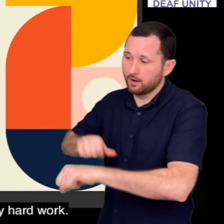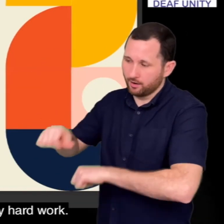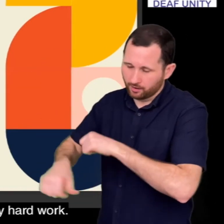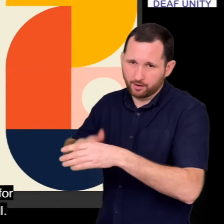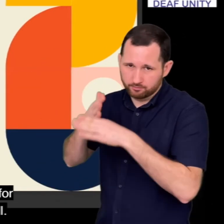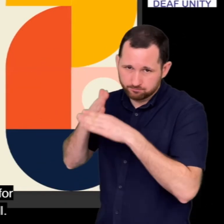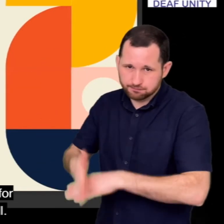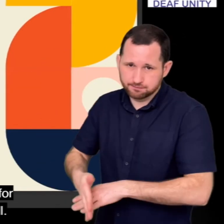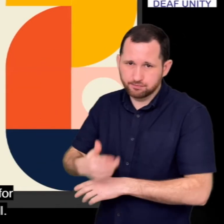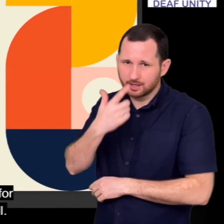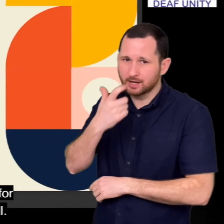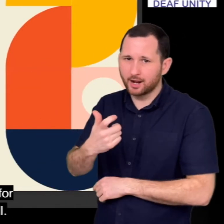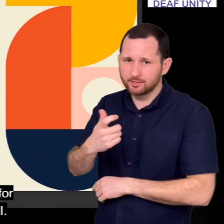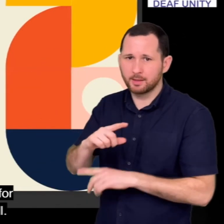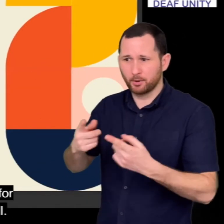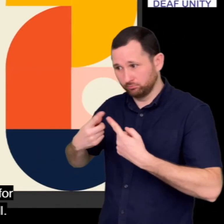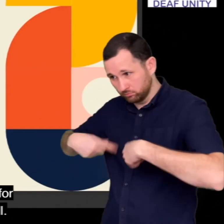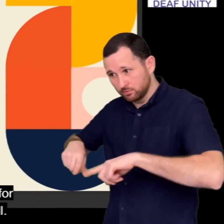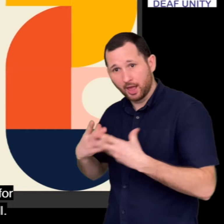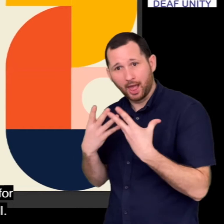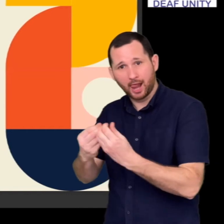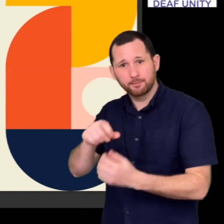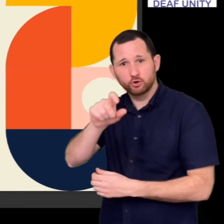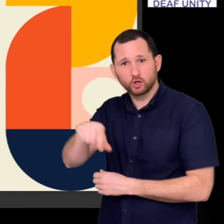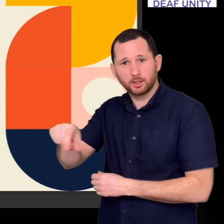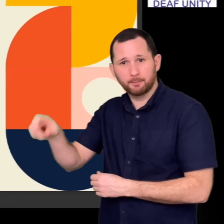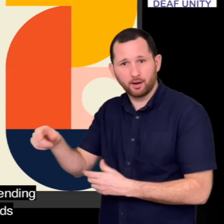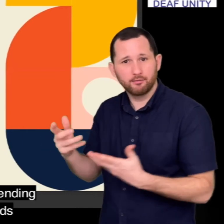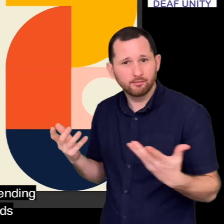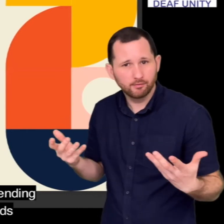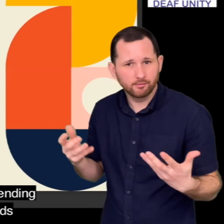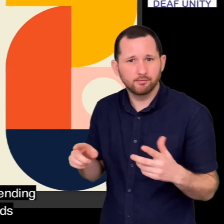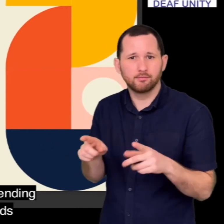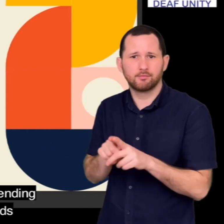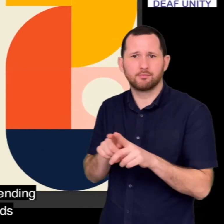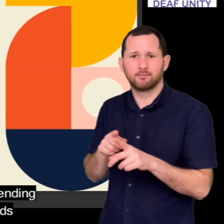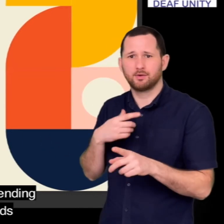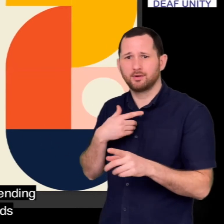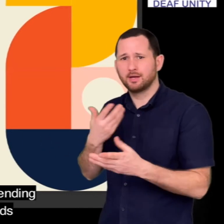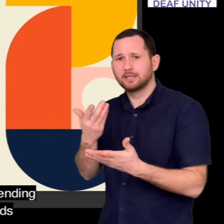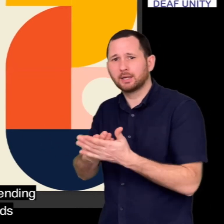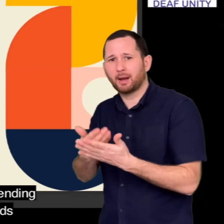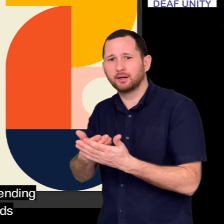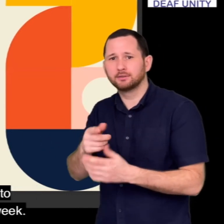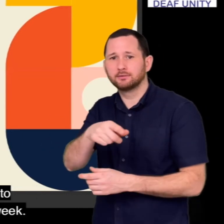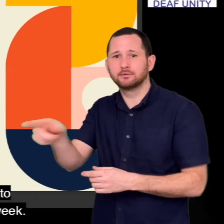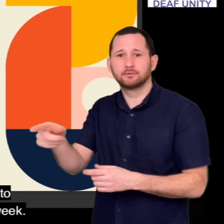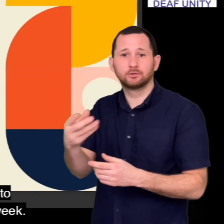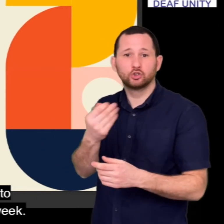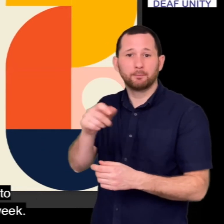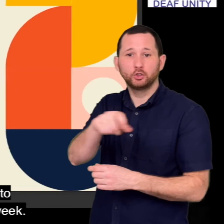hard work. So we tend to do that for our customers as well. Which provide, depending on the customer's needs,